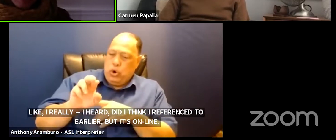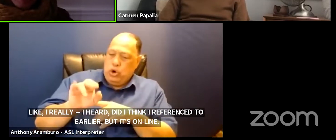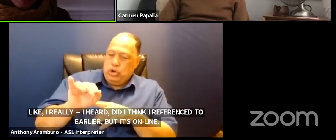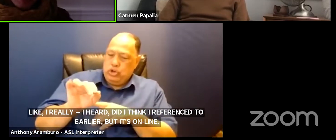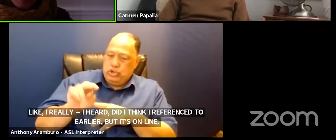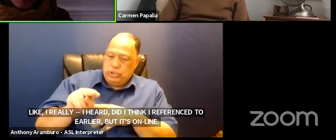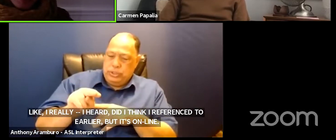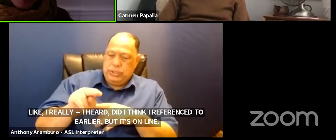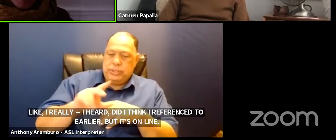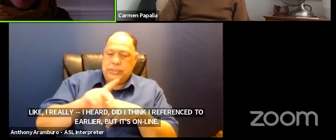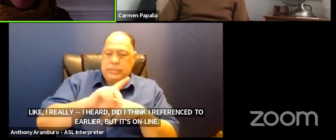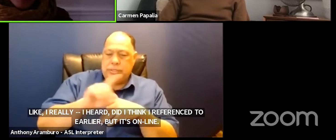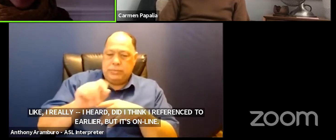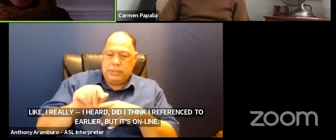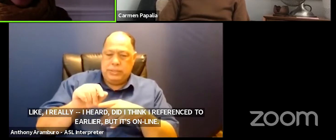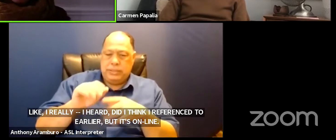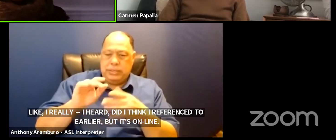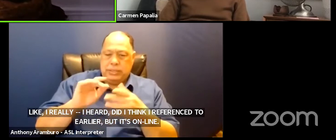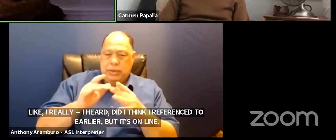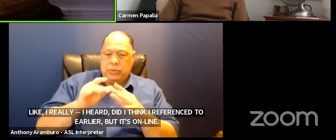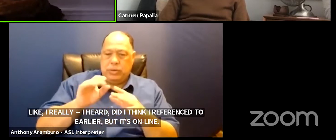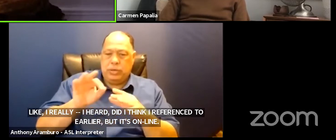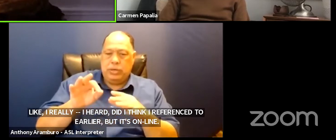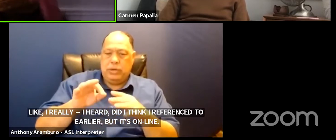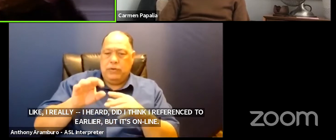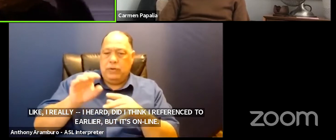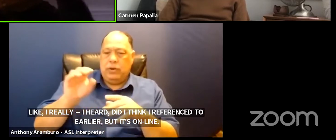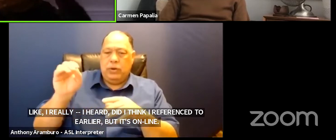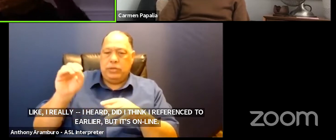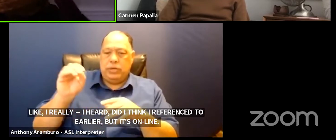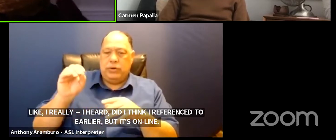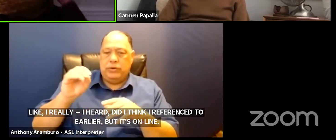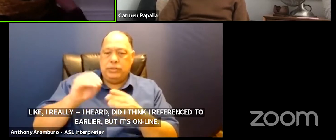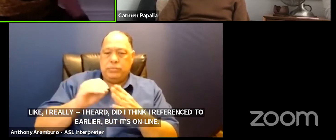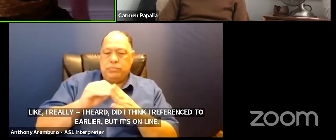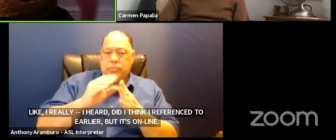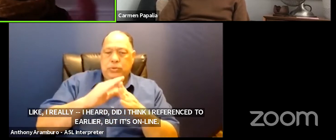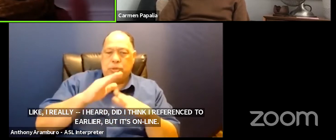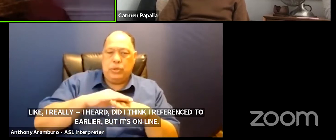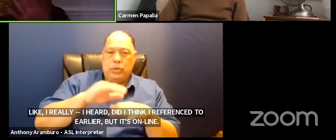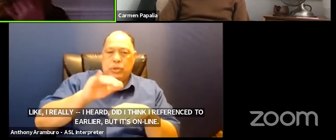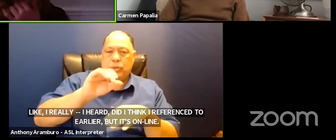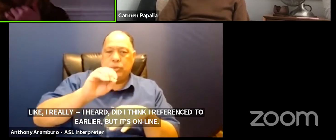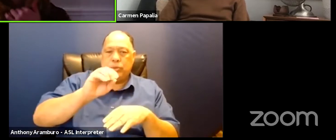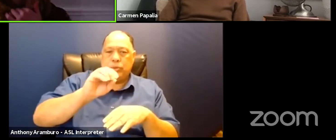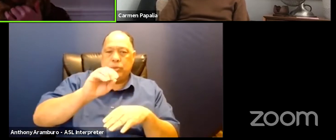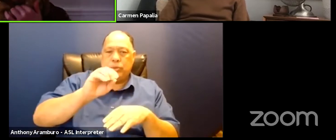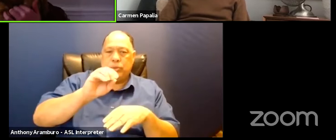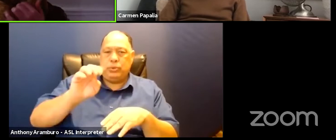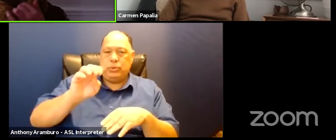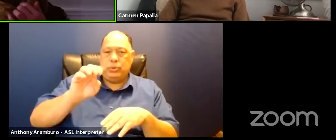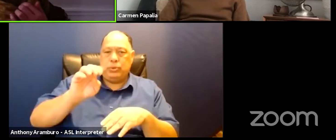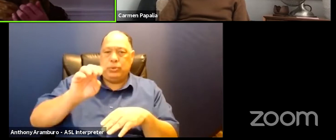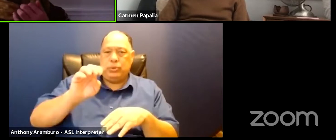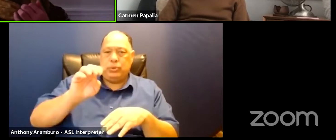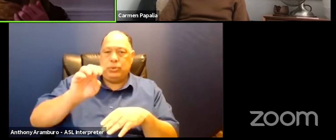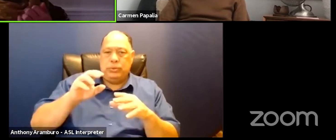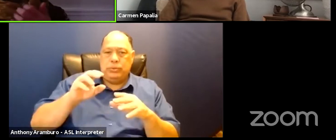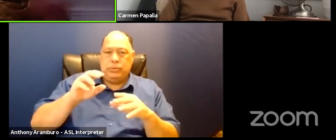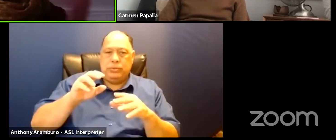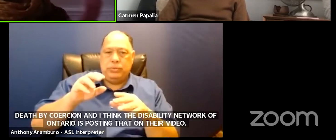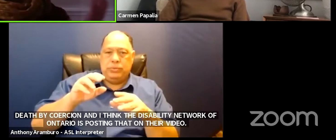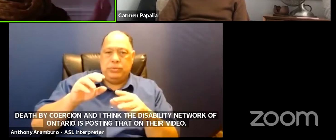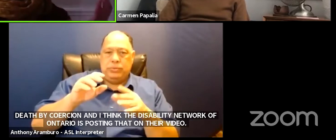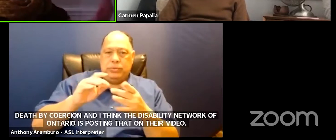Justice Network of Ontario is hosting that on their YouTube channel. And Cyrus Ware was saying at the end how like